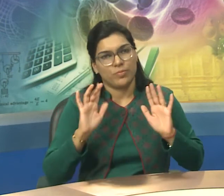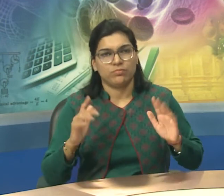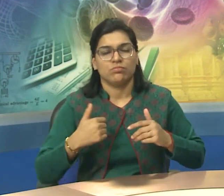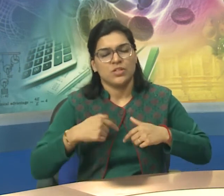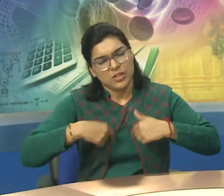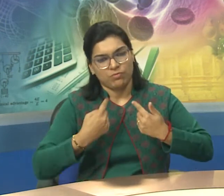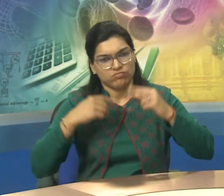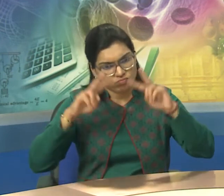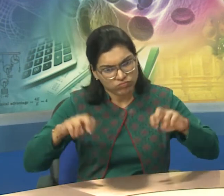higher research,